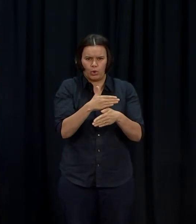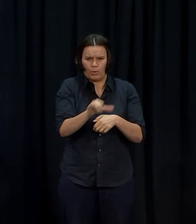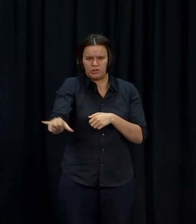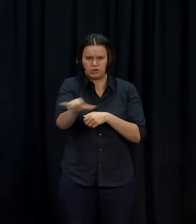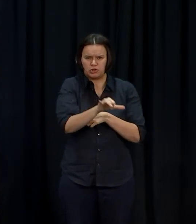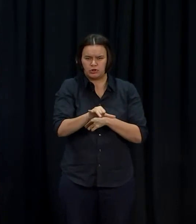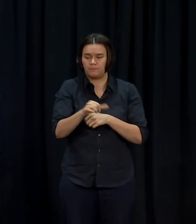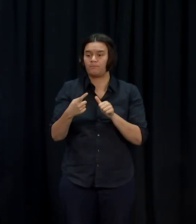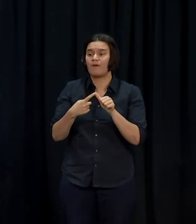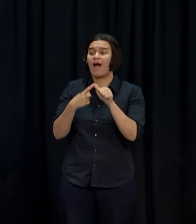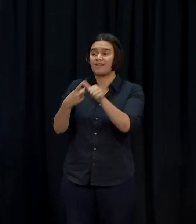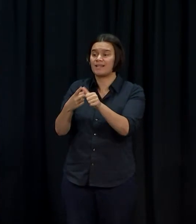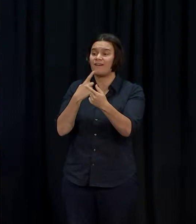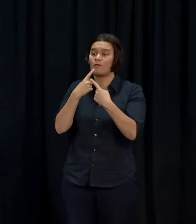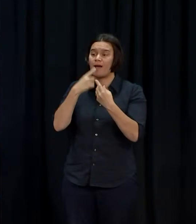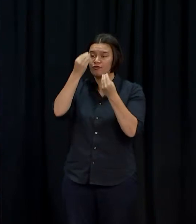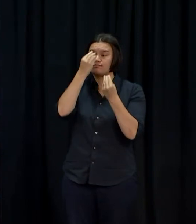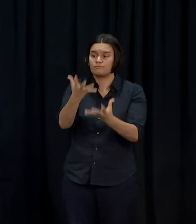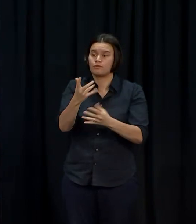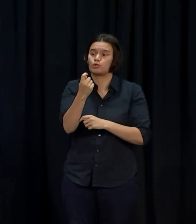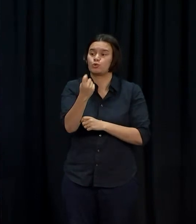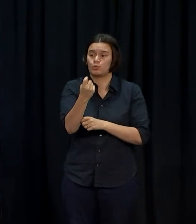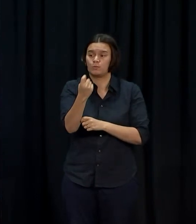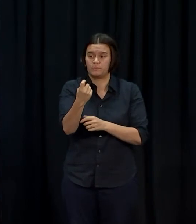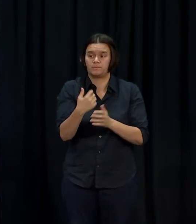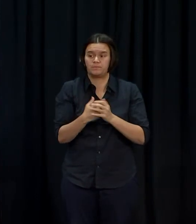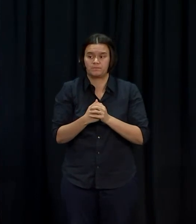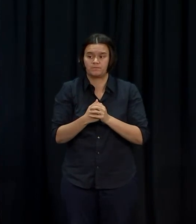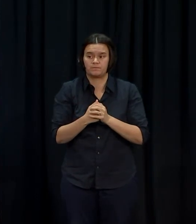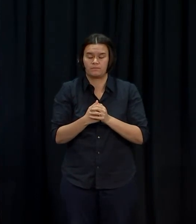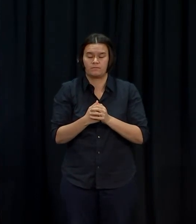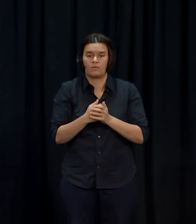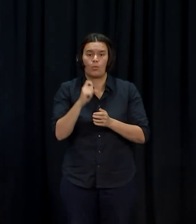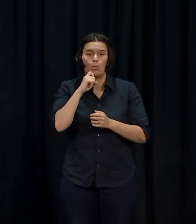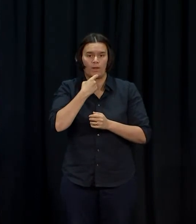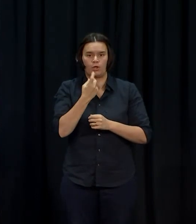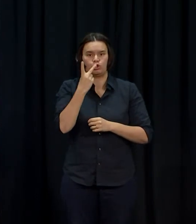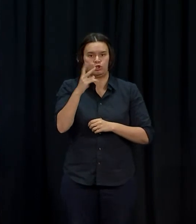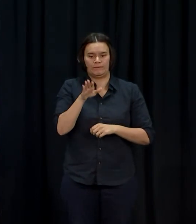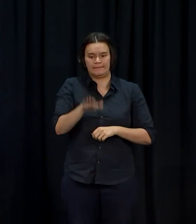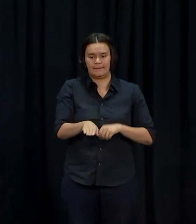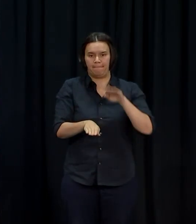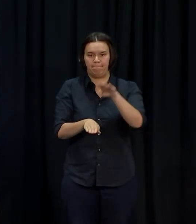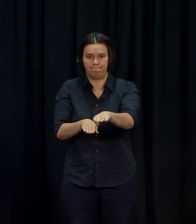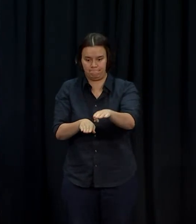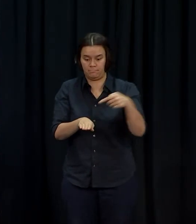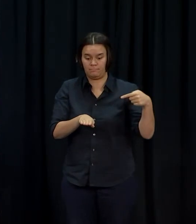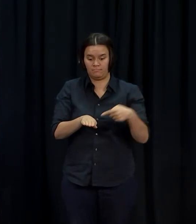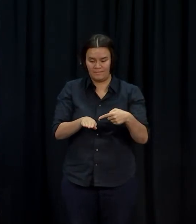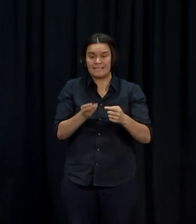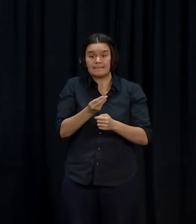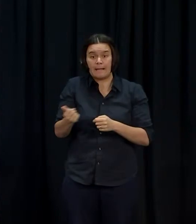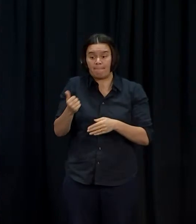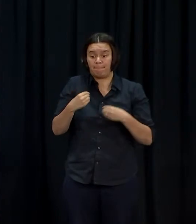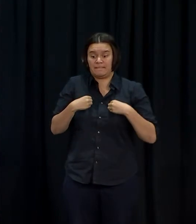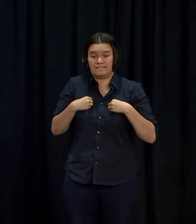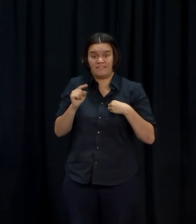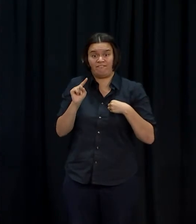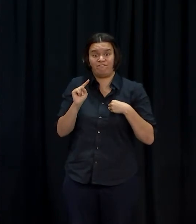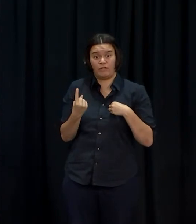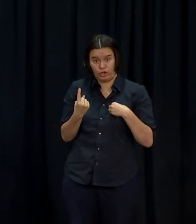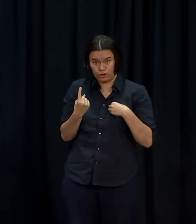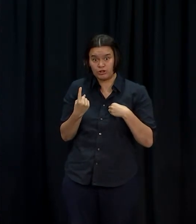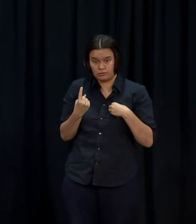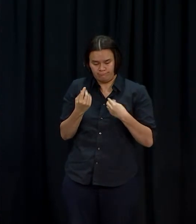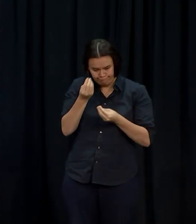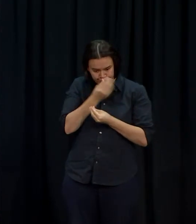have the right parameters. It will be a two-step process, so we will enable some businesses first, but we don't imagine we will capture all the businesses we